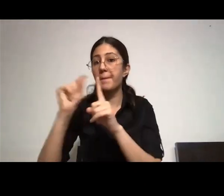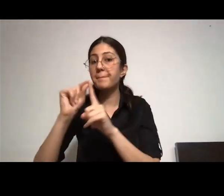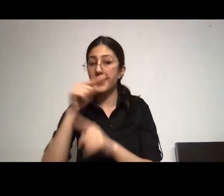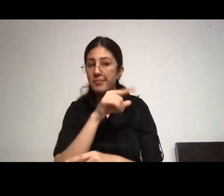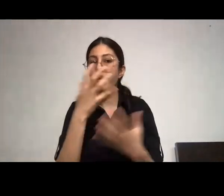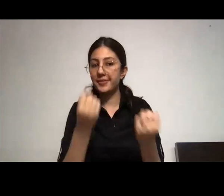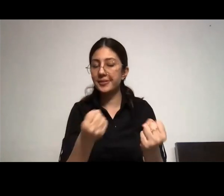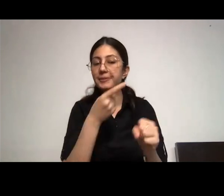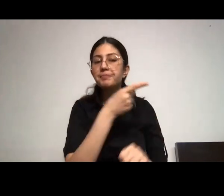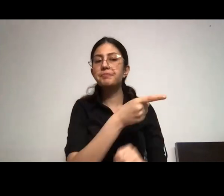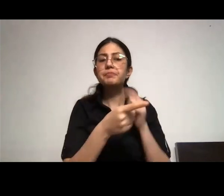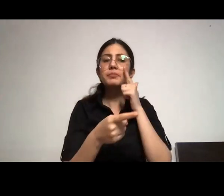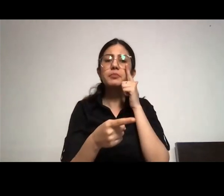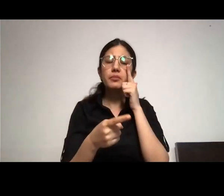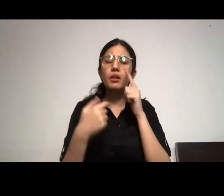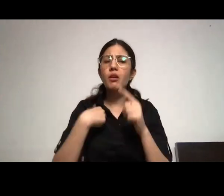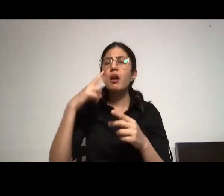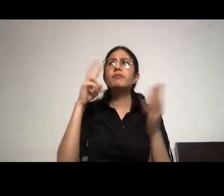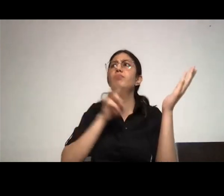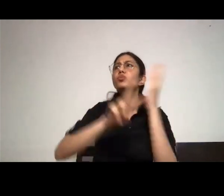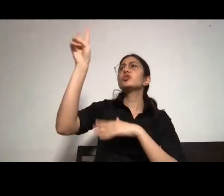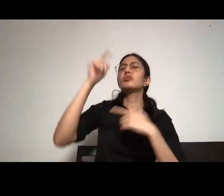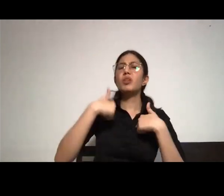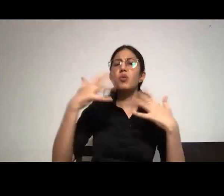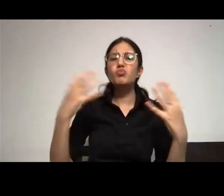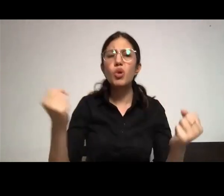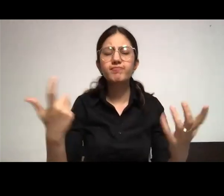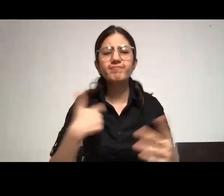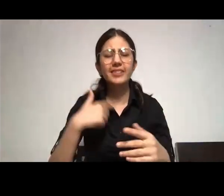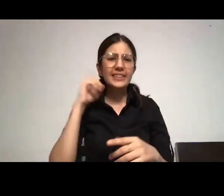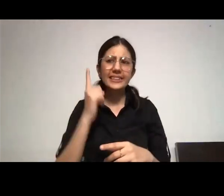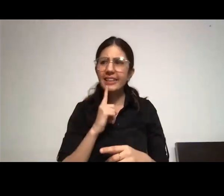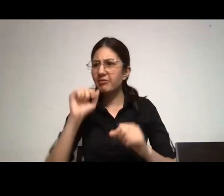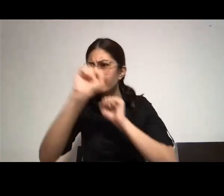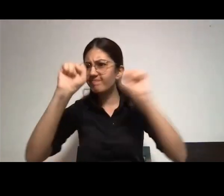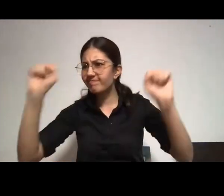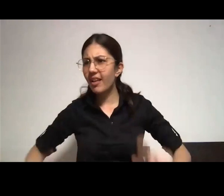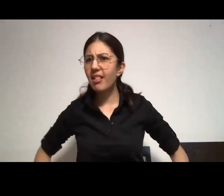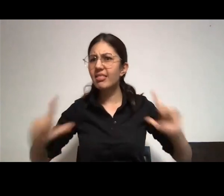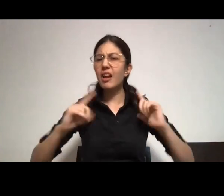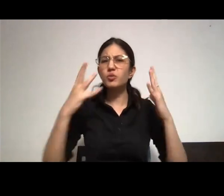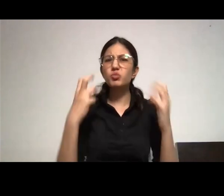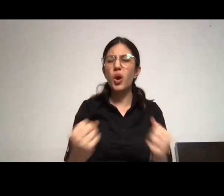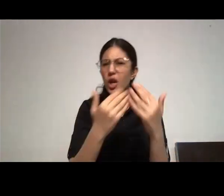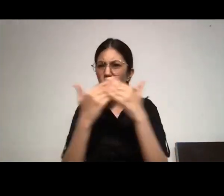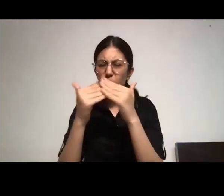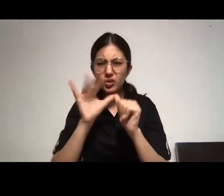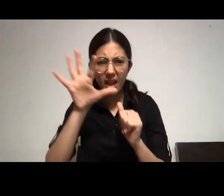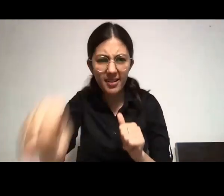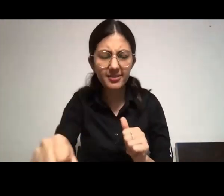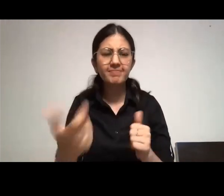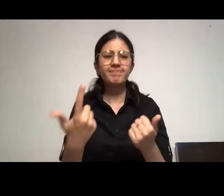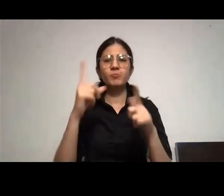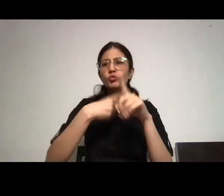is, to make sustainable impact in the lives of deaf people through accessible education and employment.